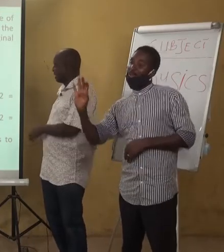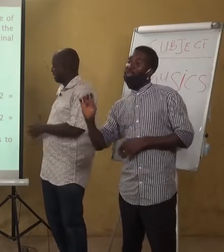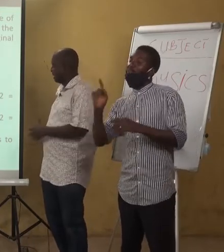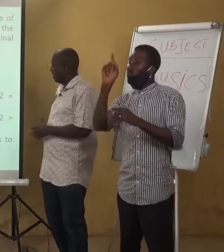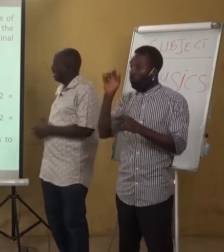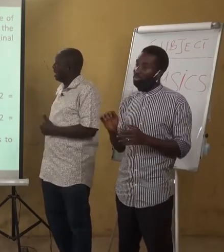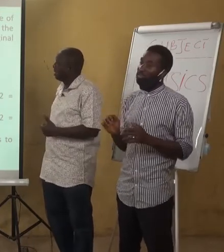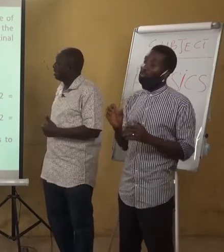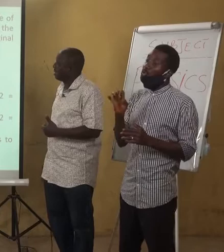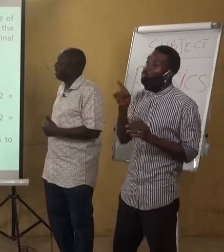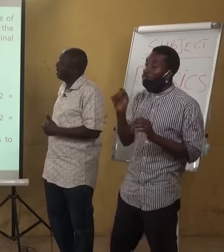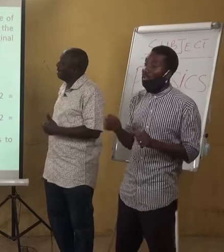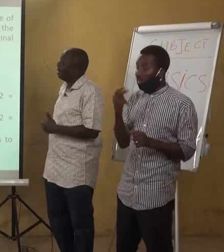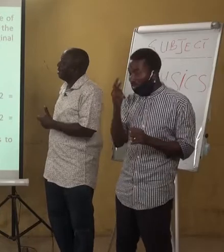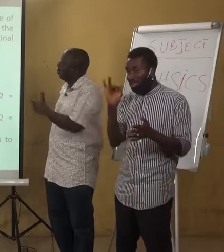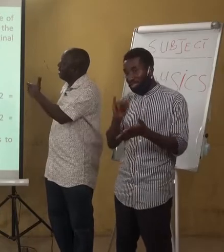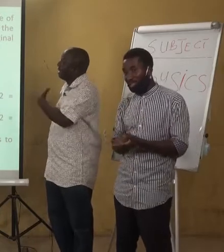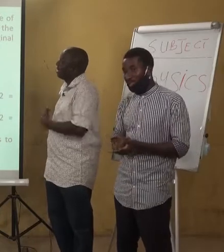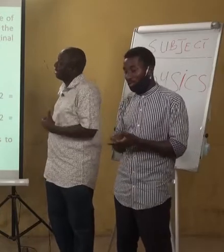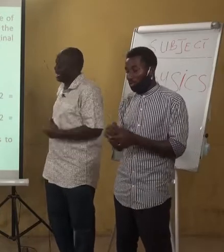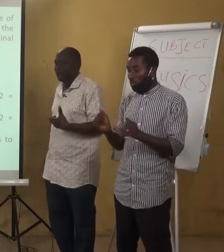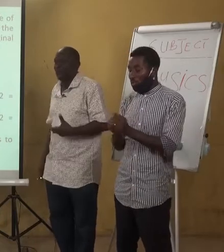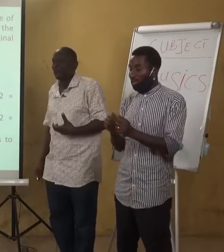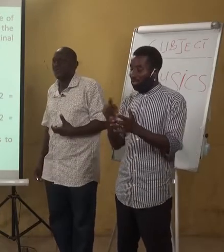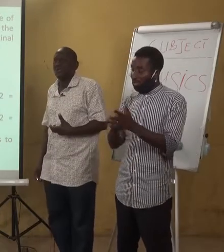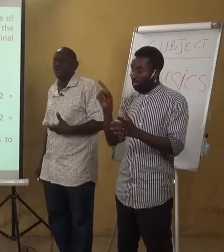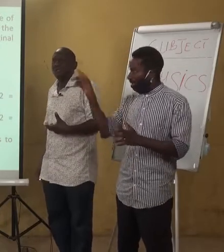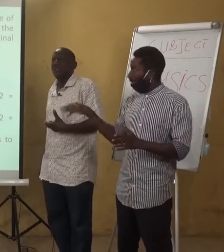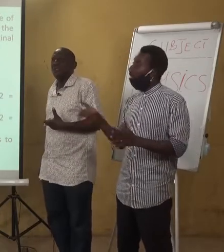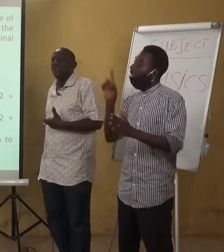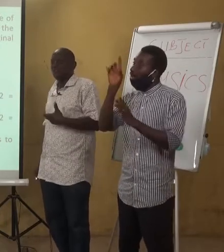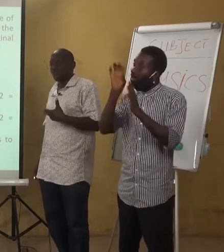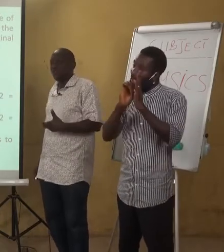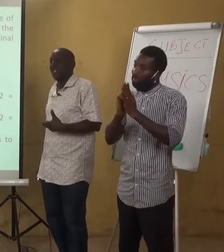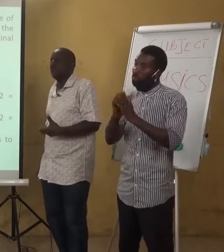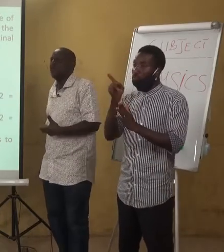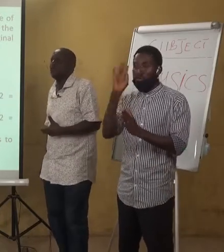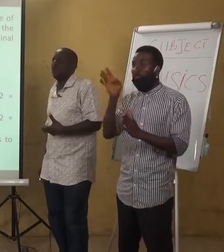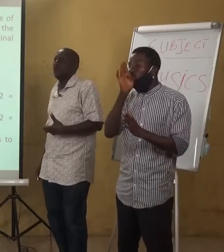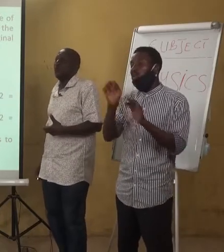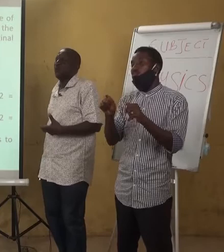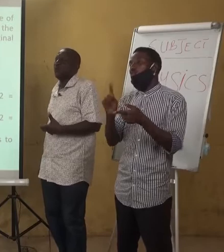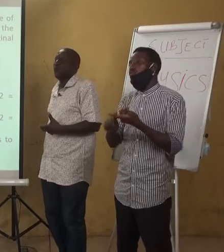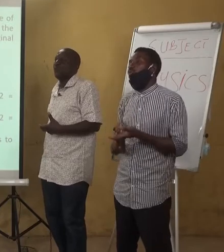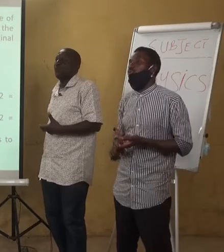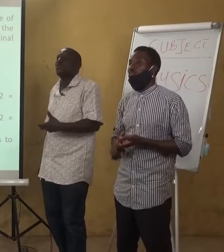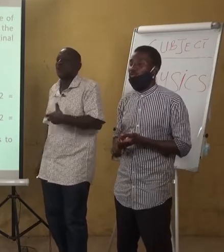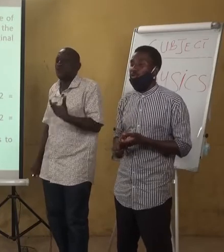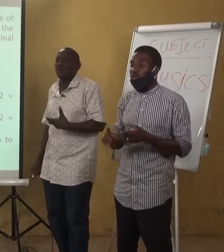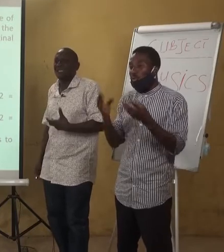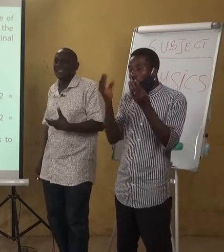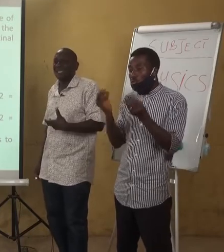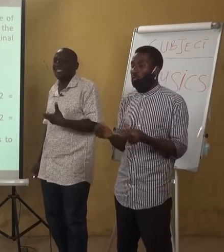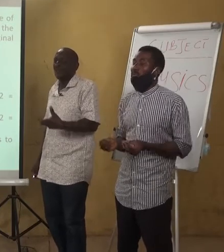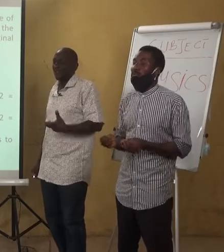you can see that with these examples, you should be able to